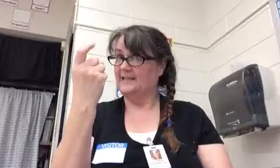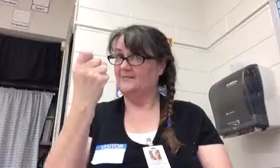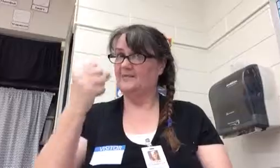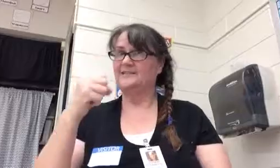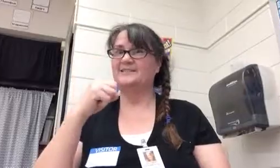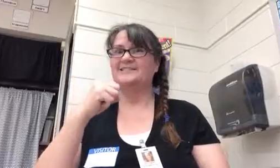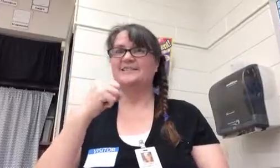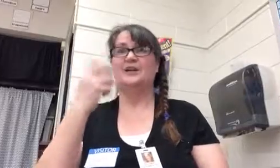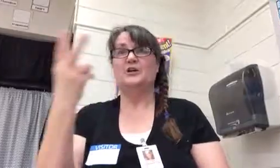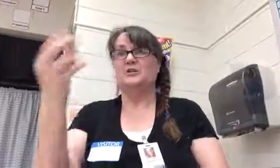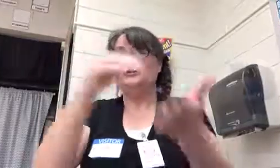11th,